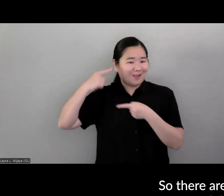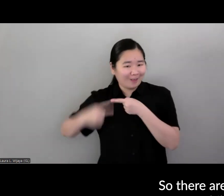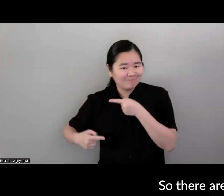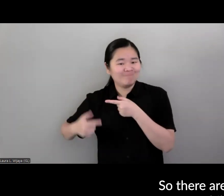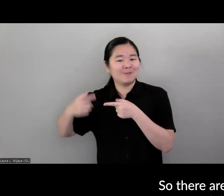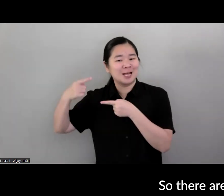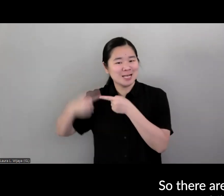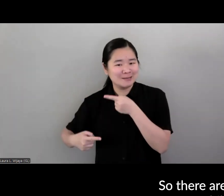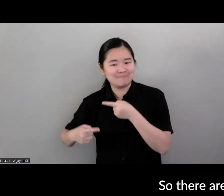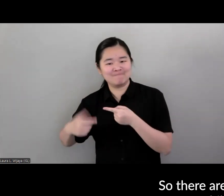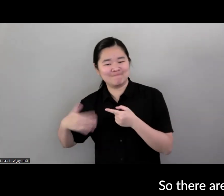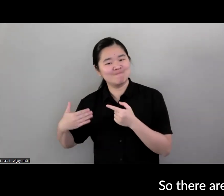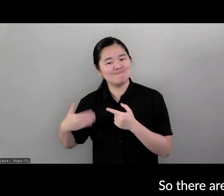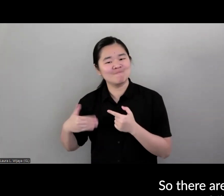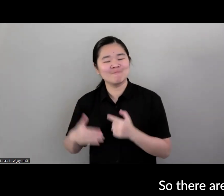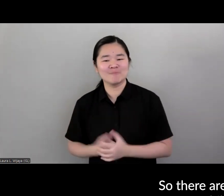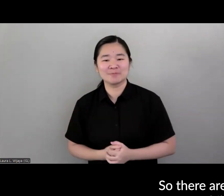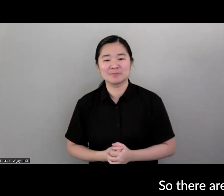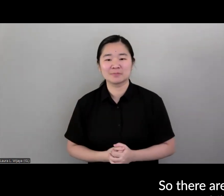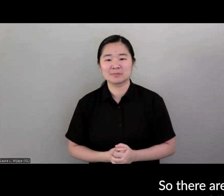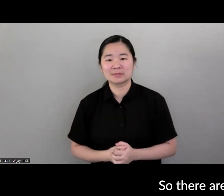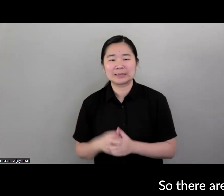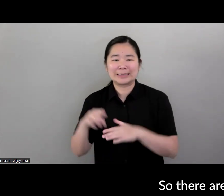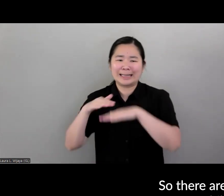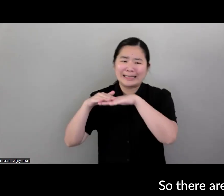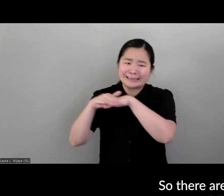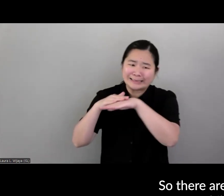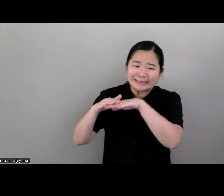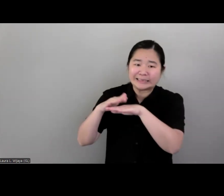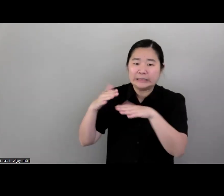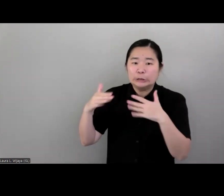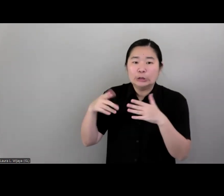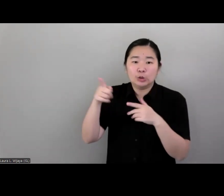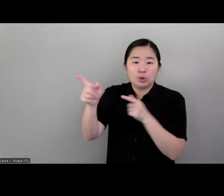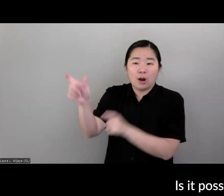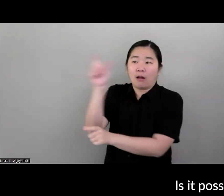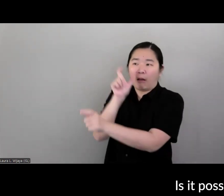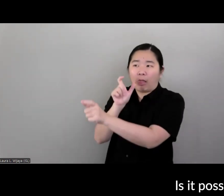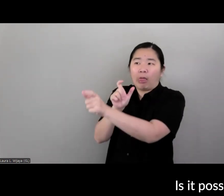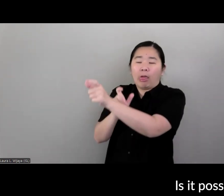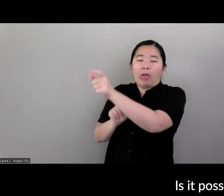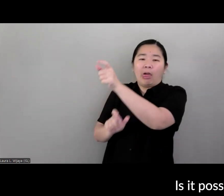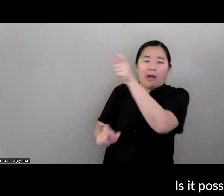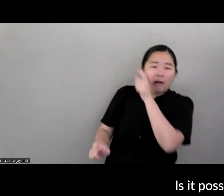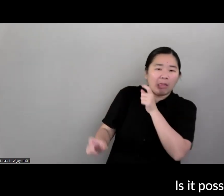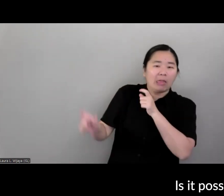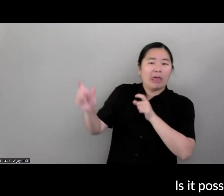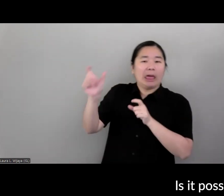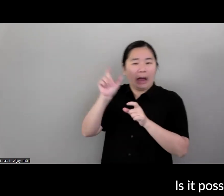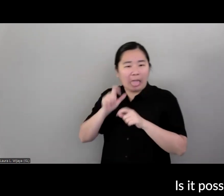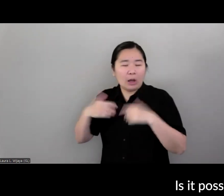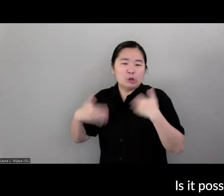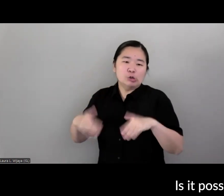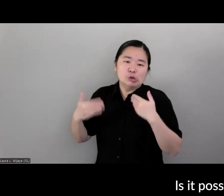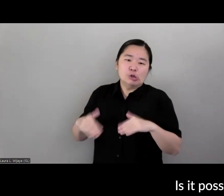lag. So there are breaks in between your while you're speaking. Is it possible that you can move to